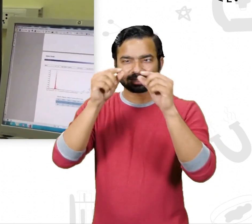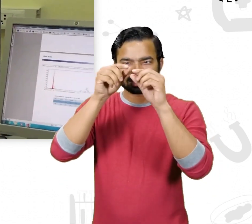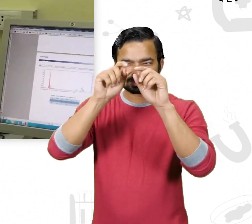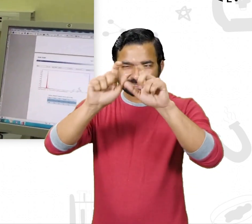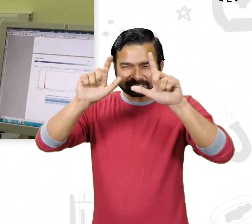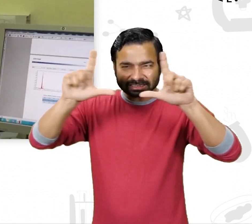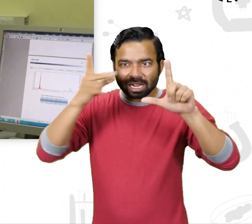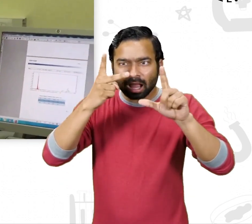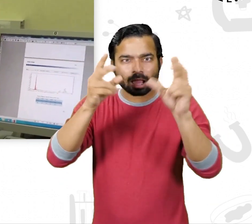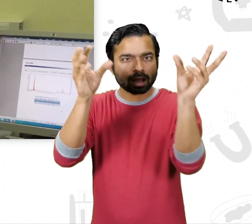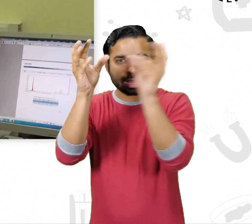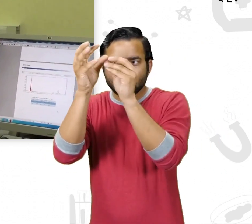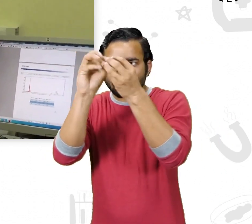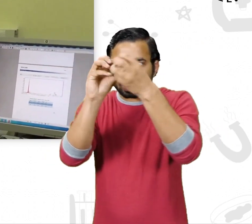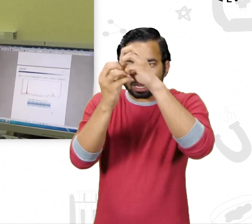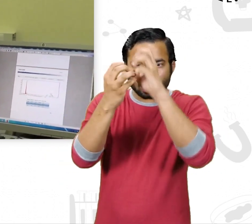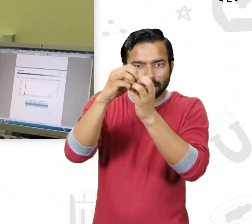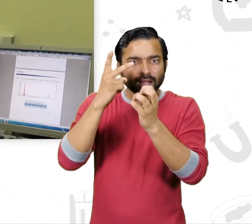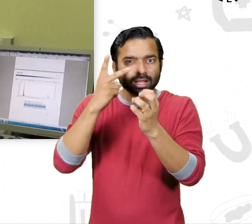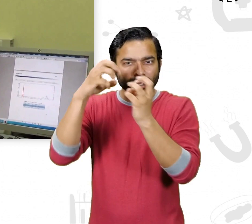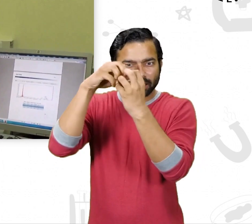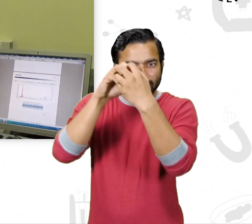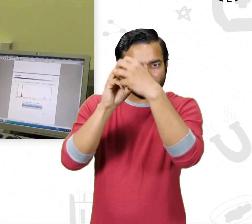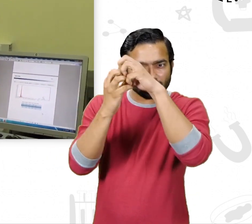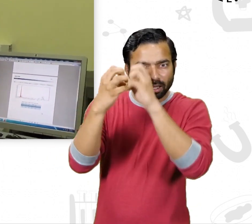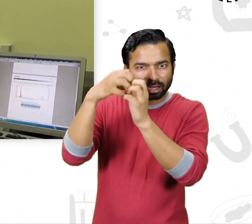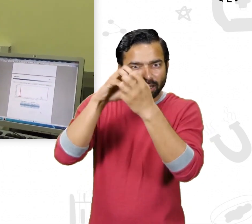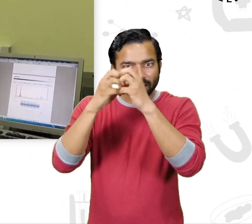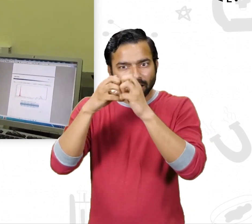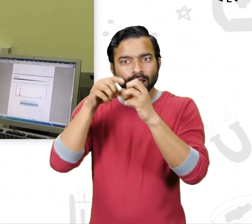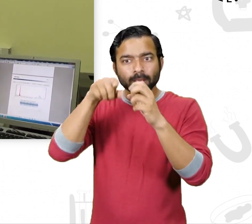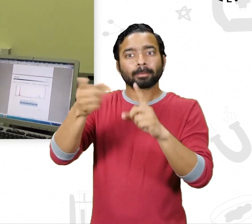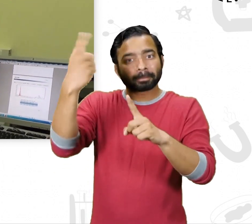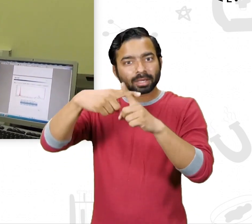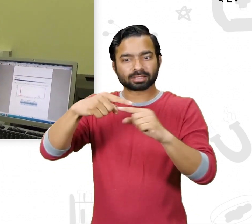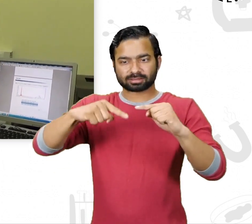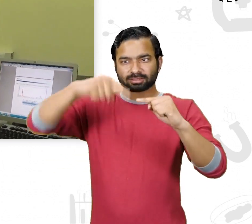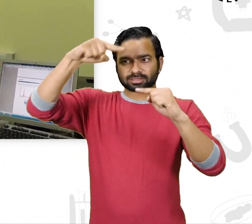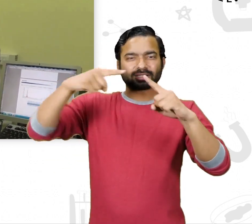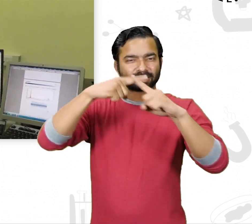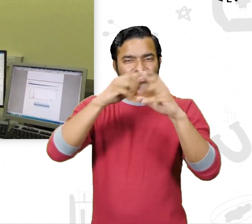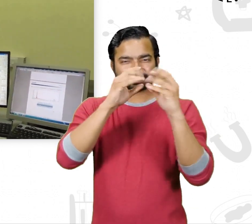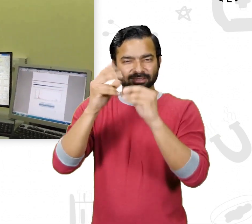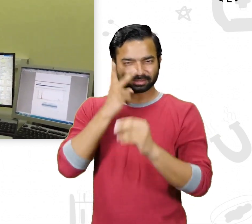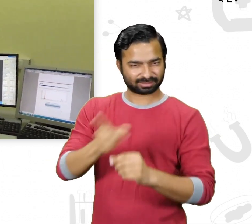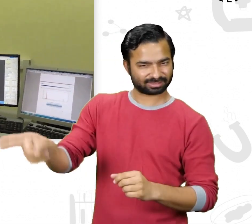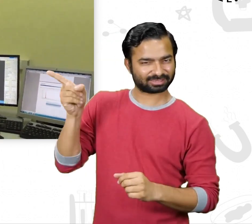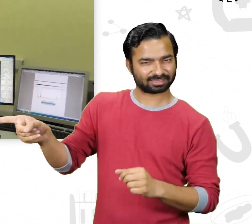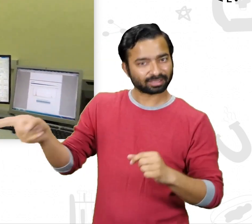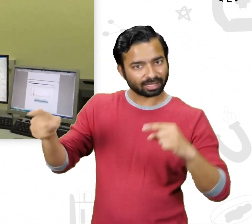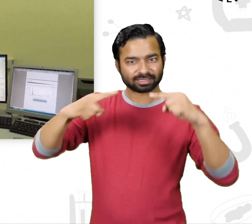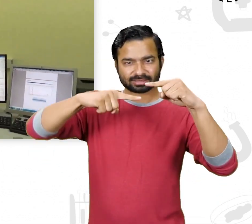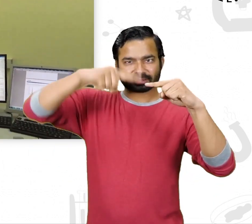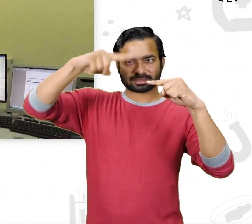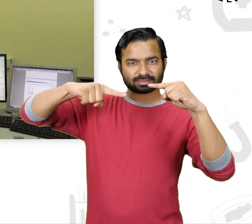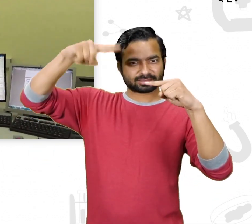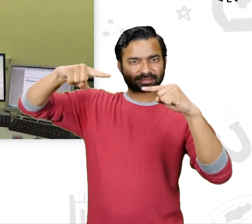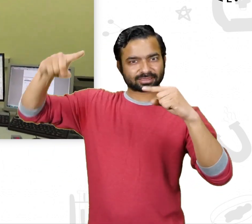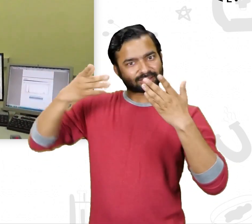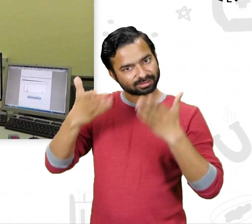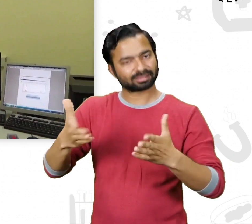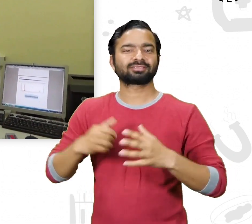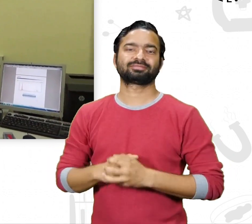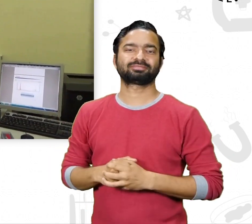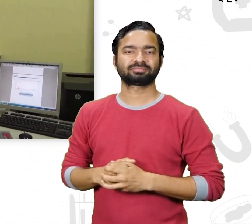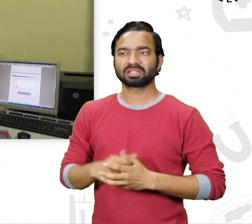nanometer. Here you see 50 nanometer, 50 nanometer. So by this machine, we can find out the shape, size and